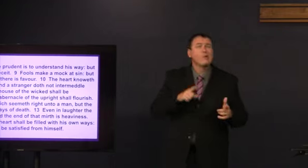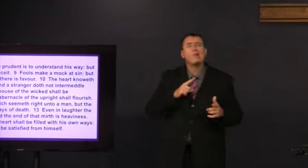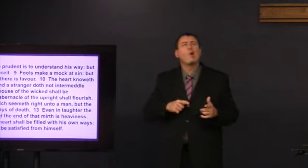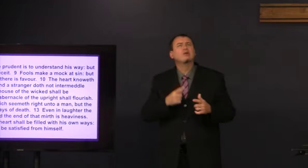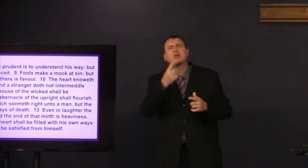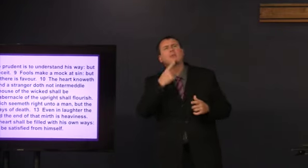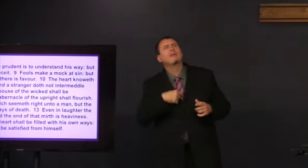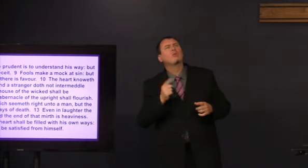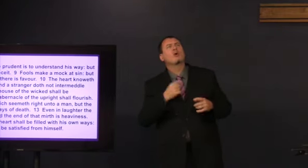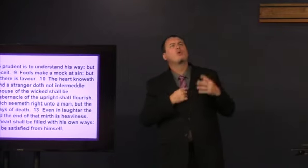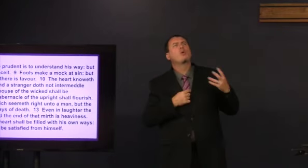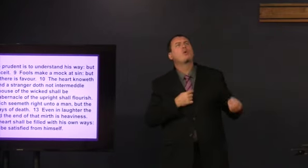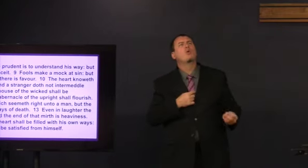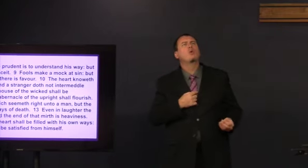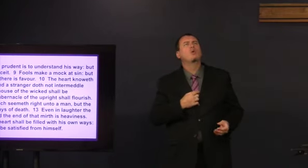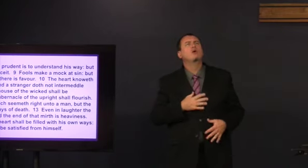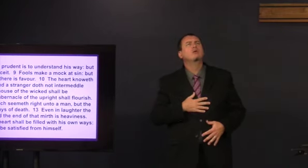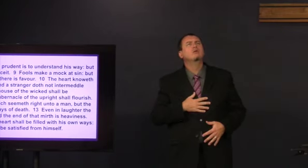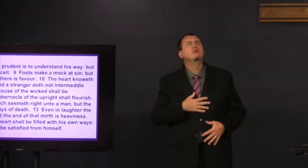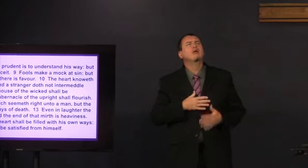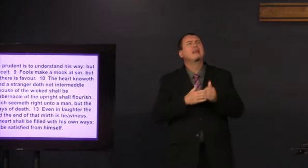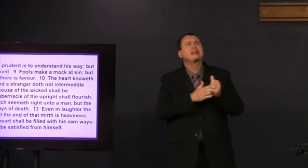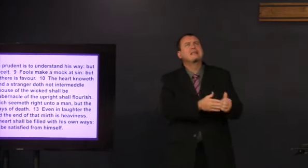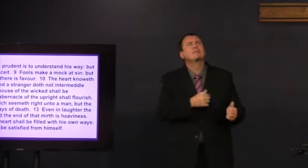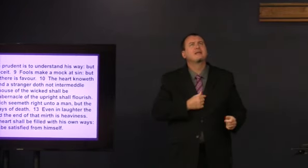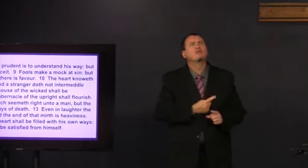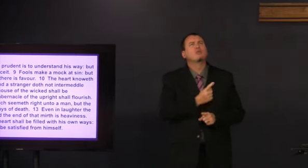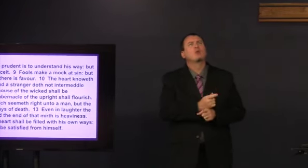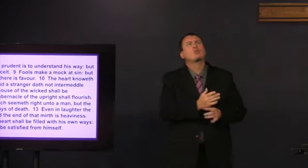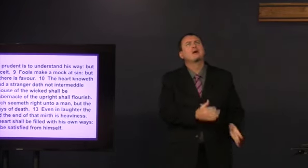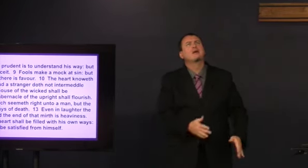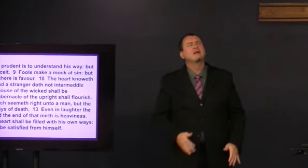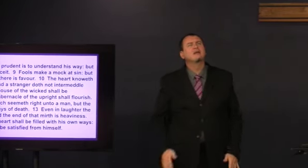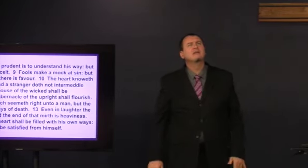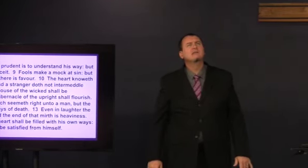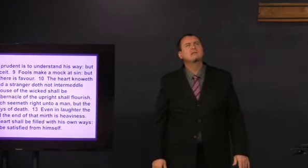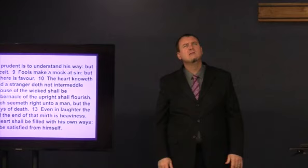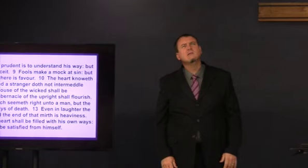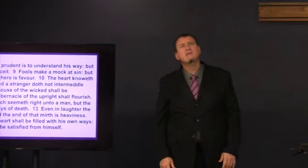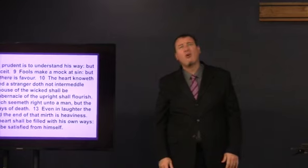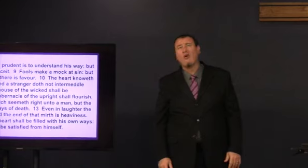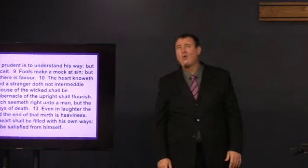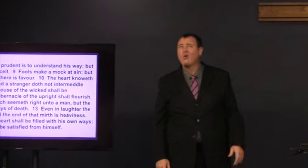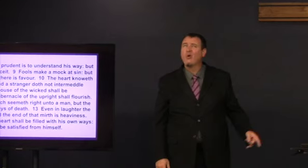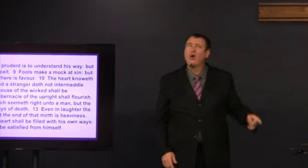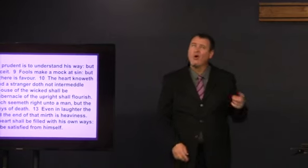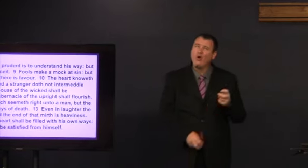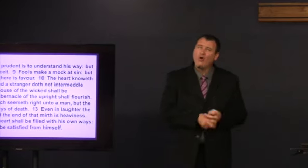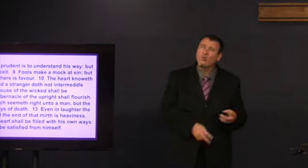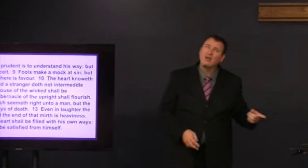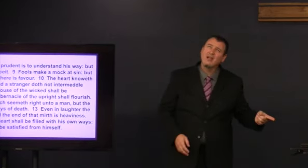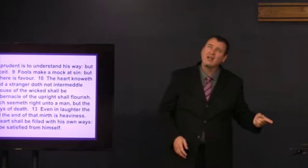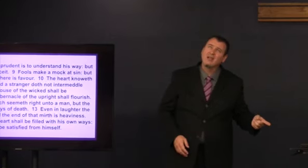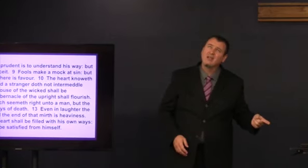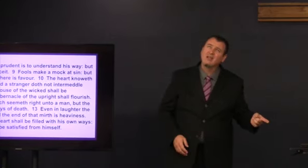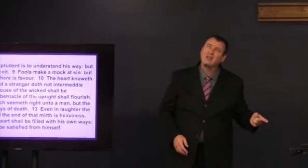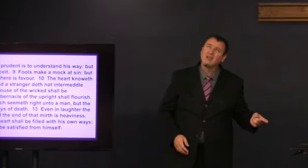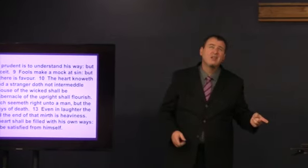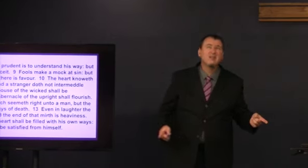If you pay attention to the Lord and say, Lord, tell me how I should go. That's a